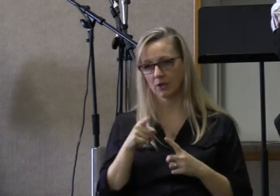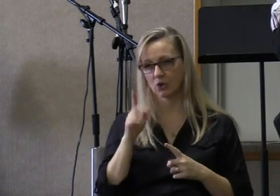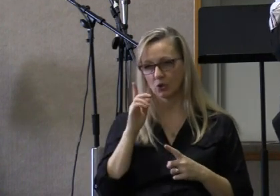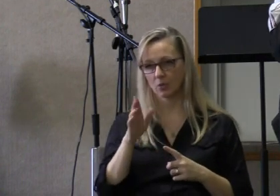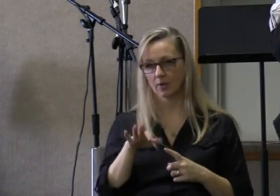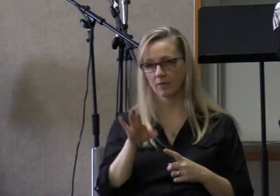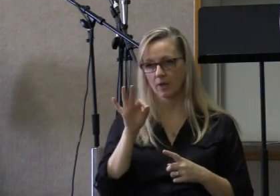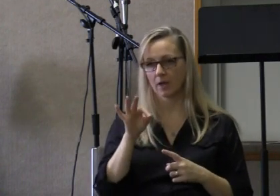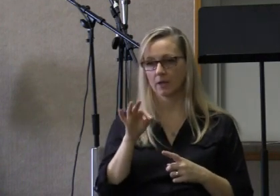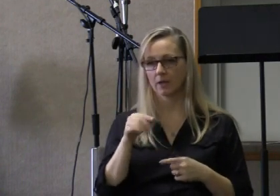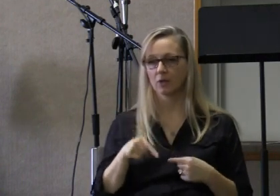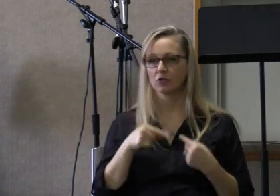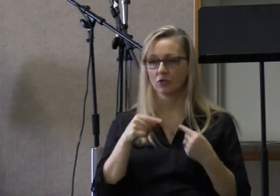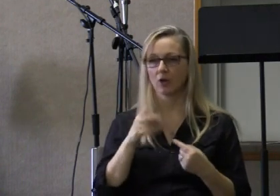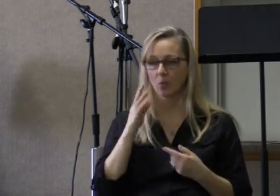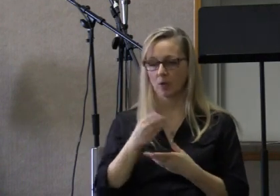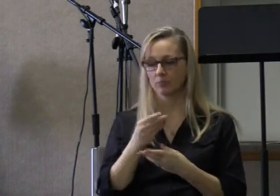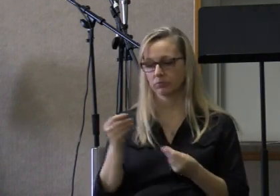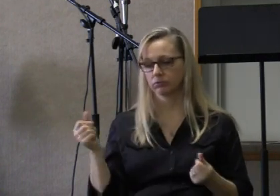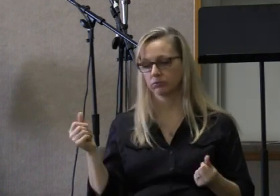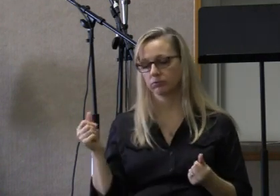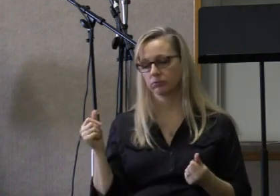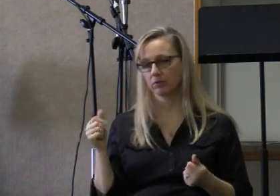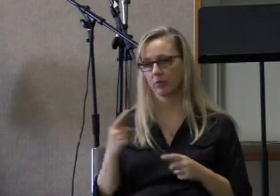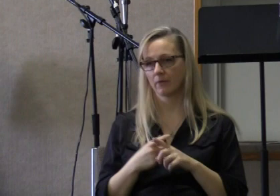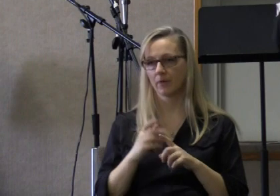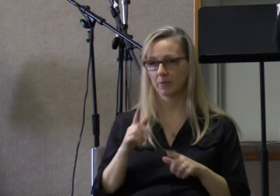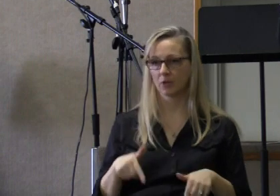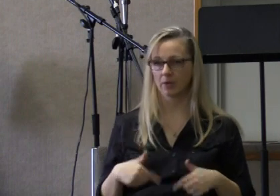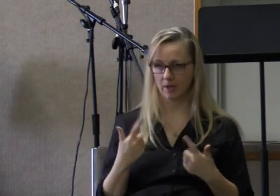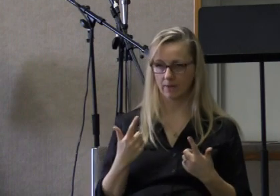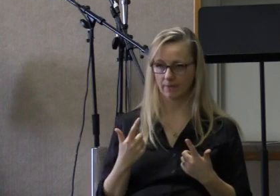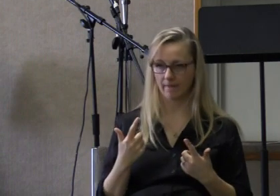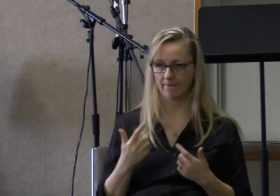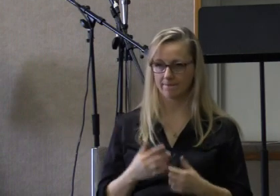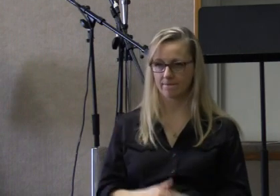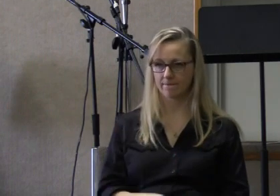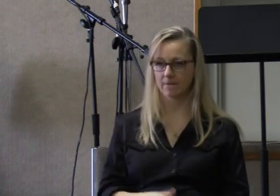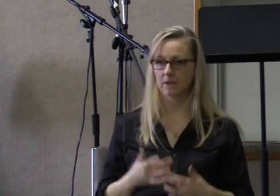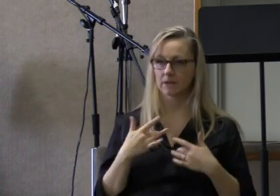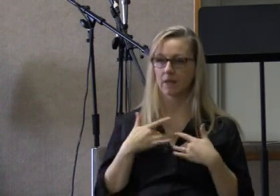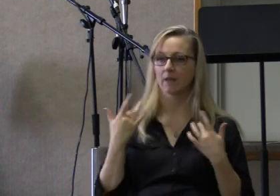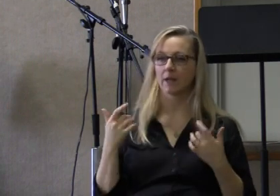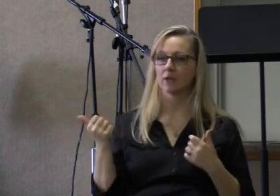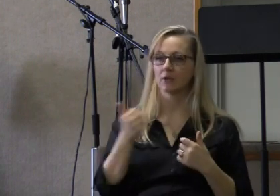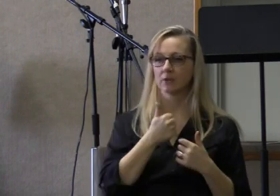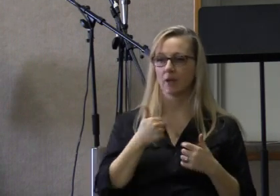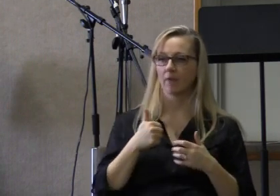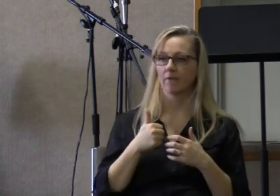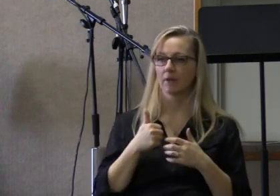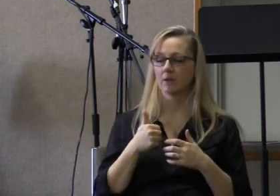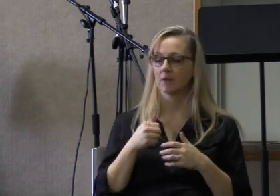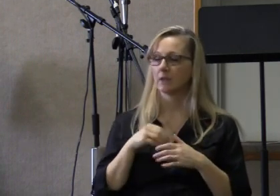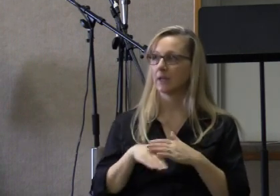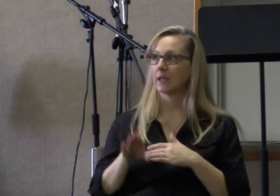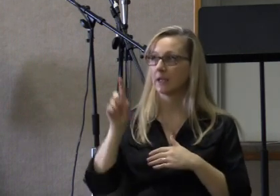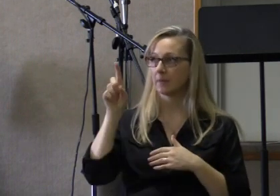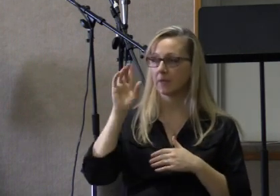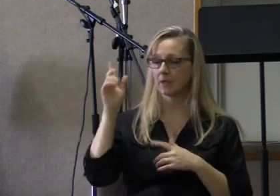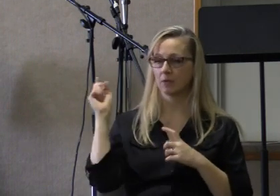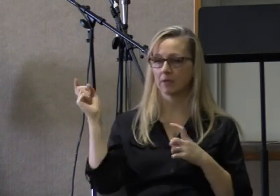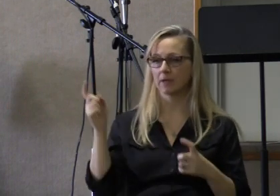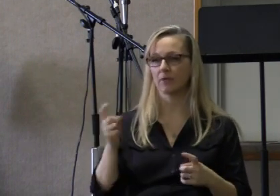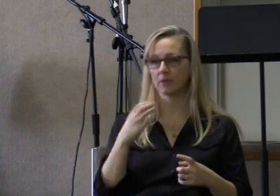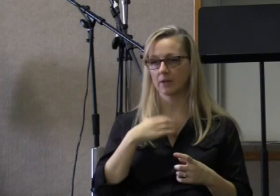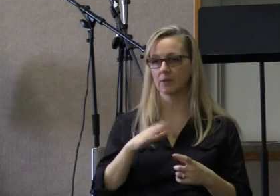go away out of your life. Continue delighting yourself in God, and He will give you the desires